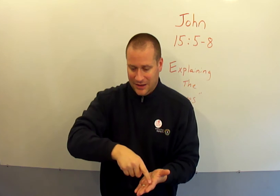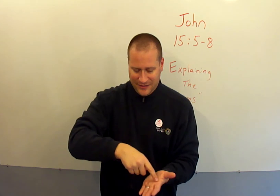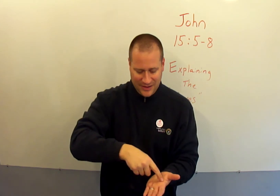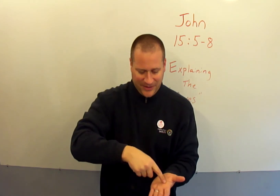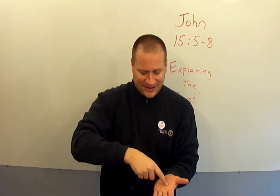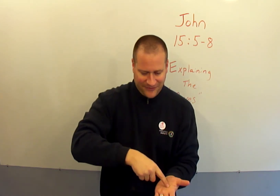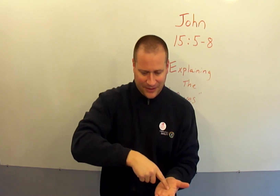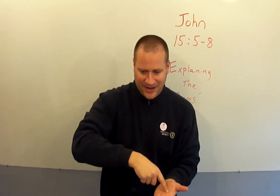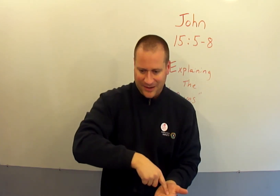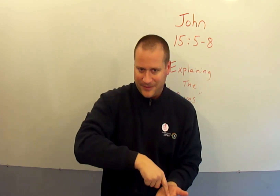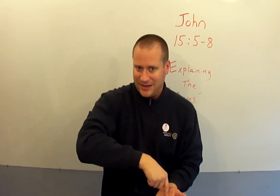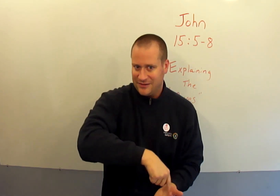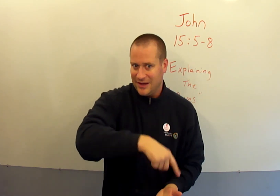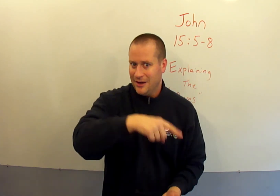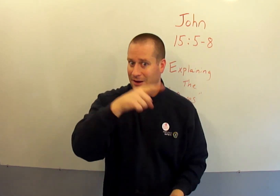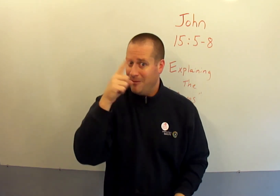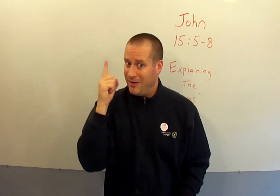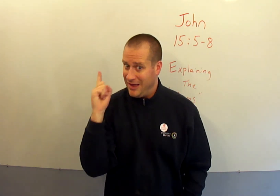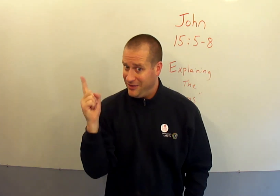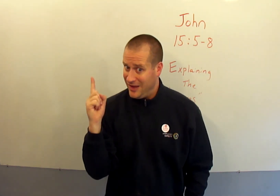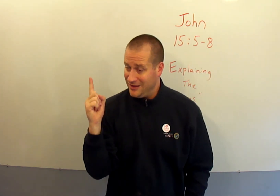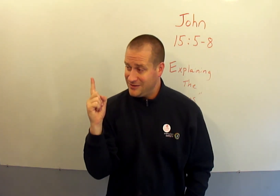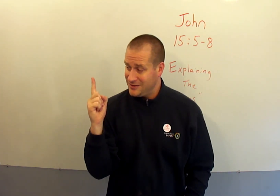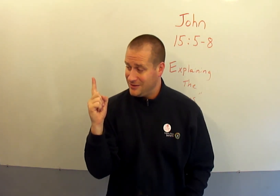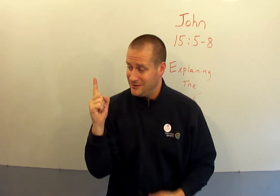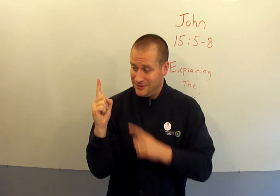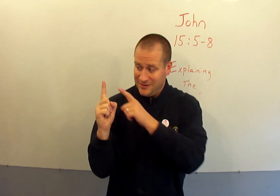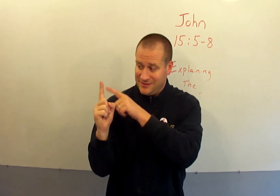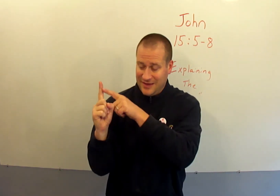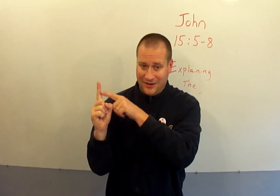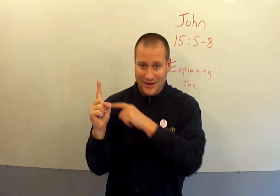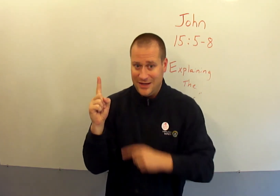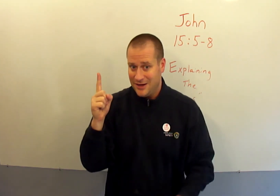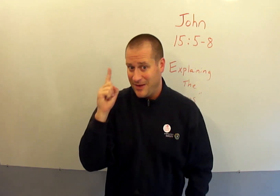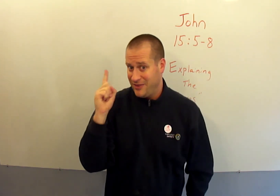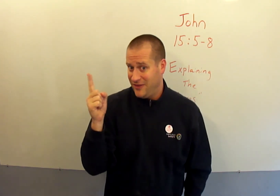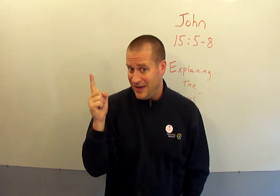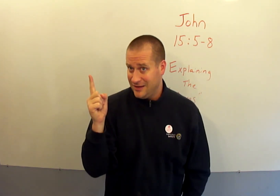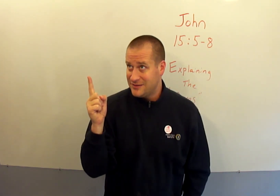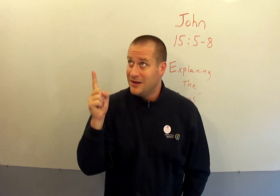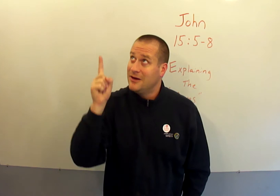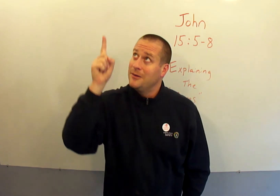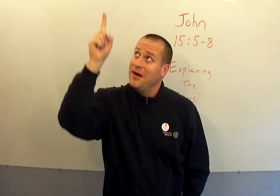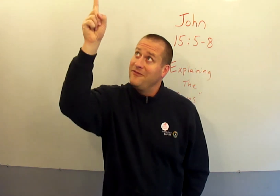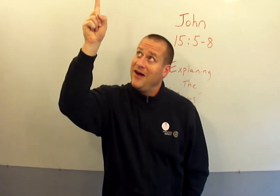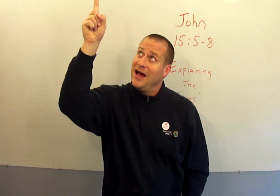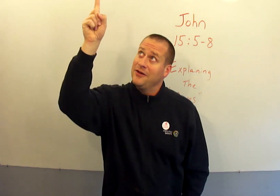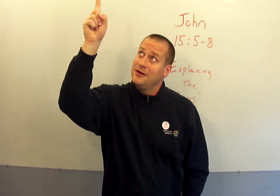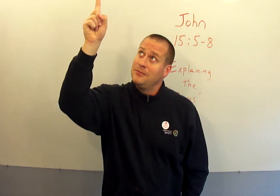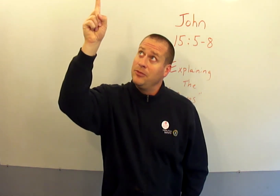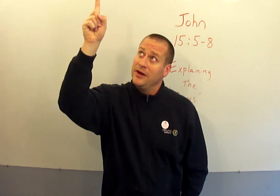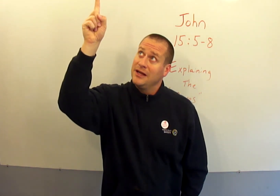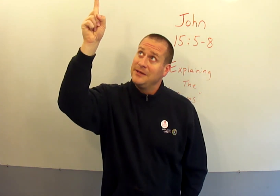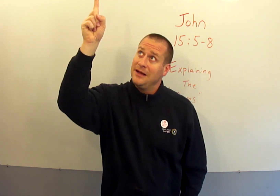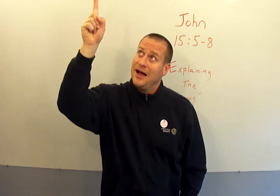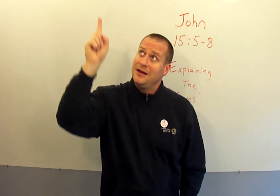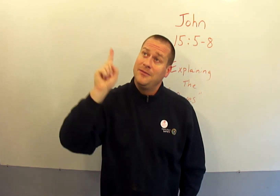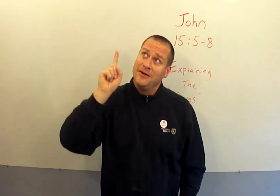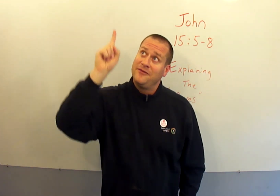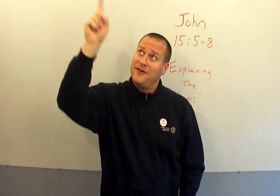then you pick that finger back up again and say, by this thing right here, by this, my Father, pointing up to God, my